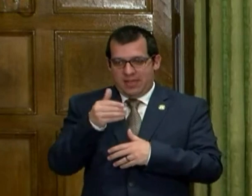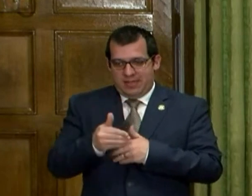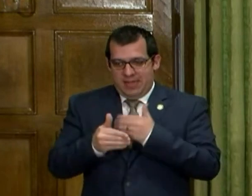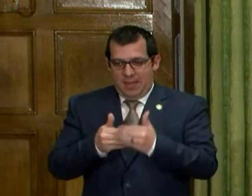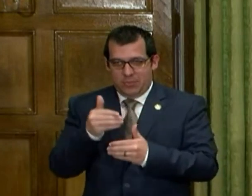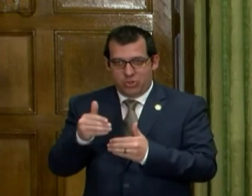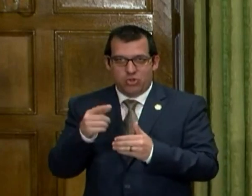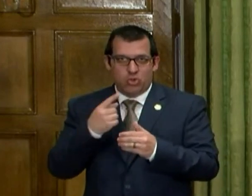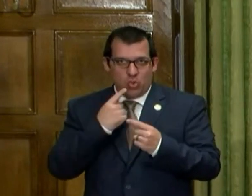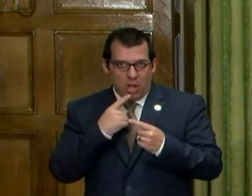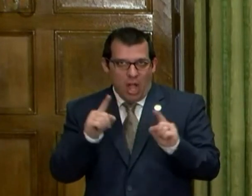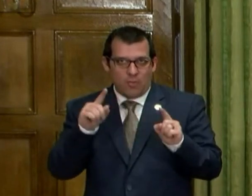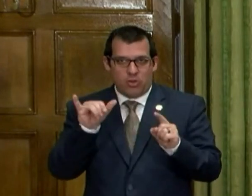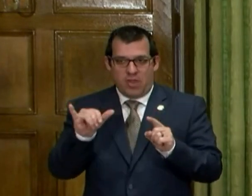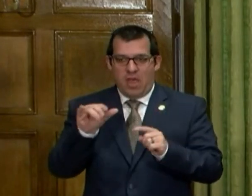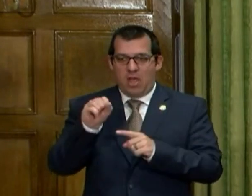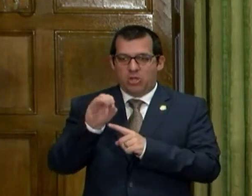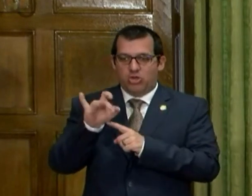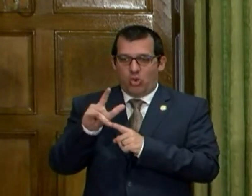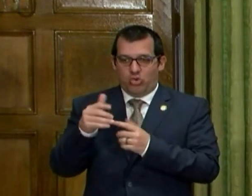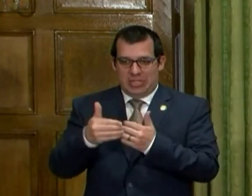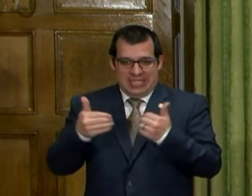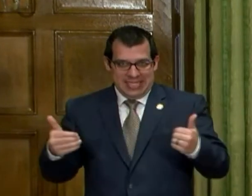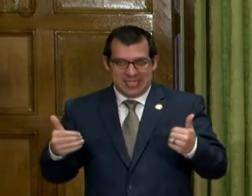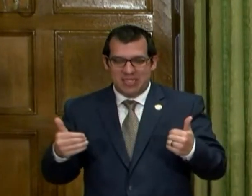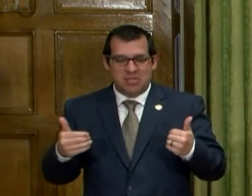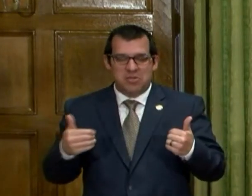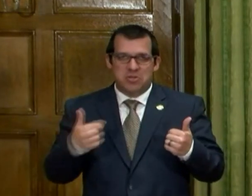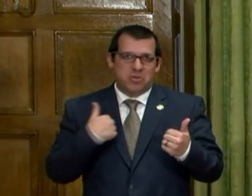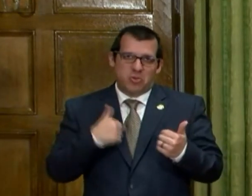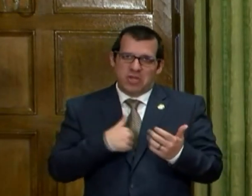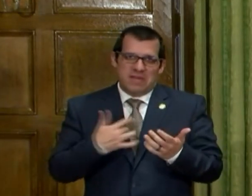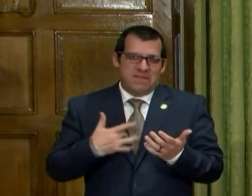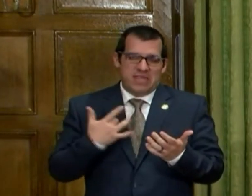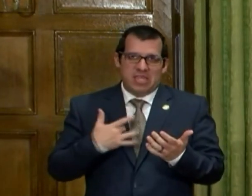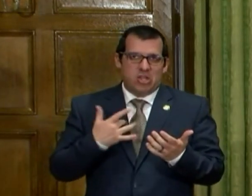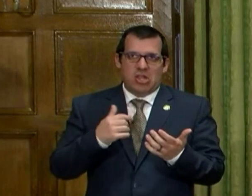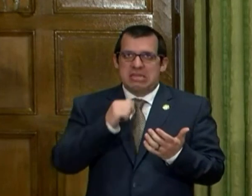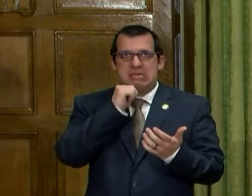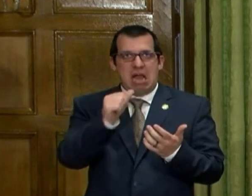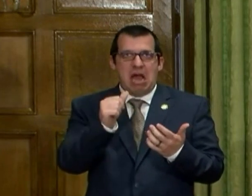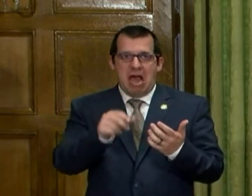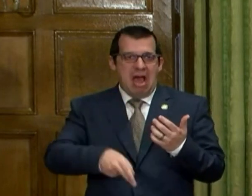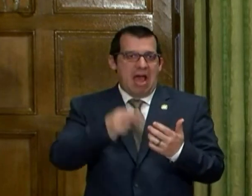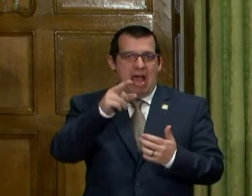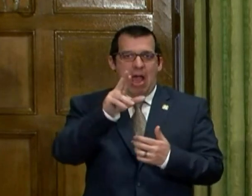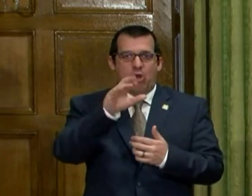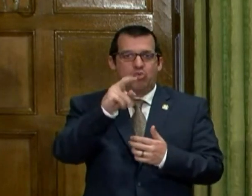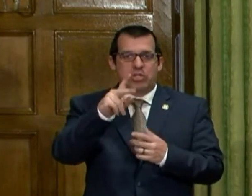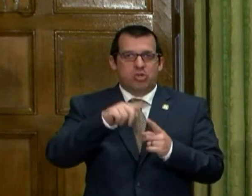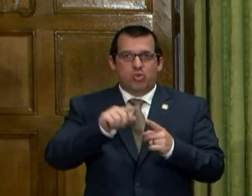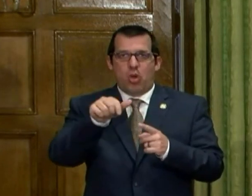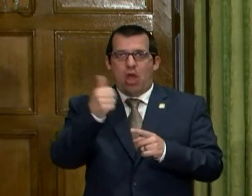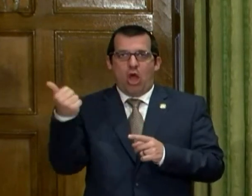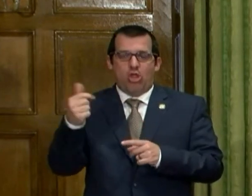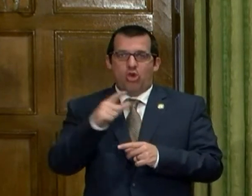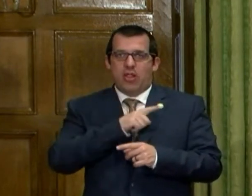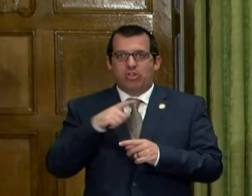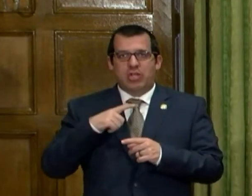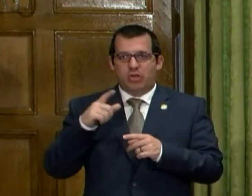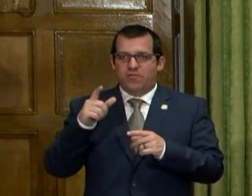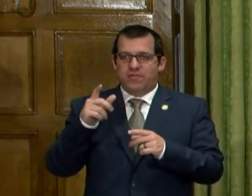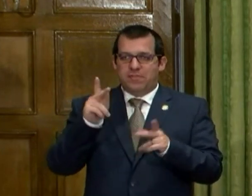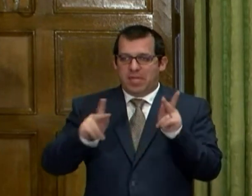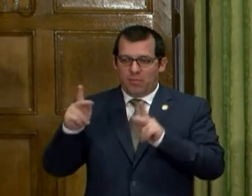to accomplish social distancing, we don't believe that there was a higher significant risk to the other legislators.